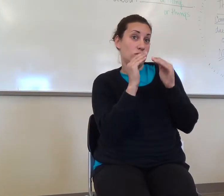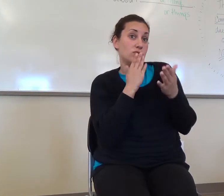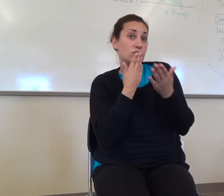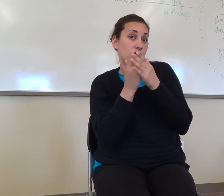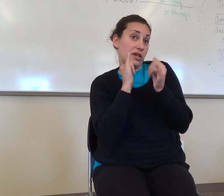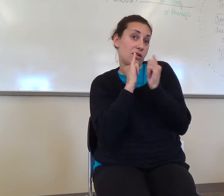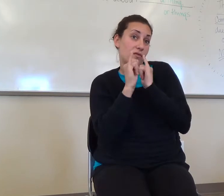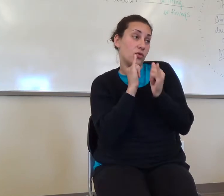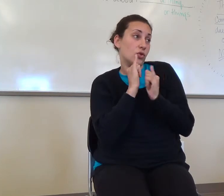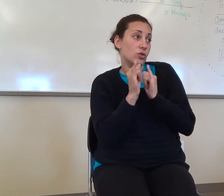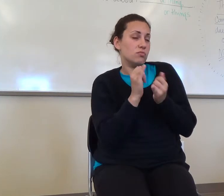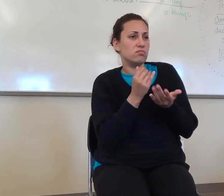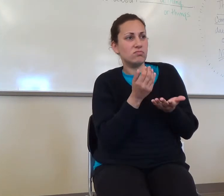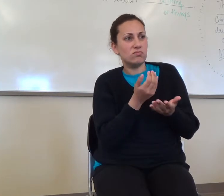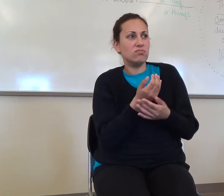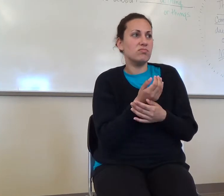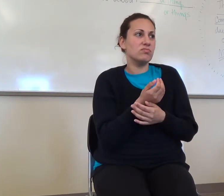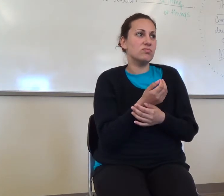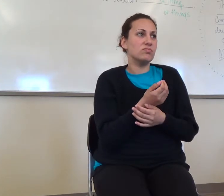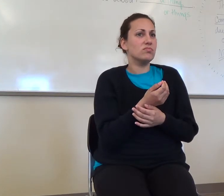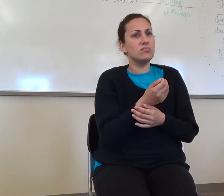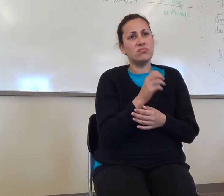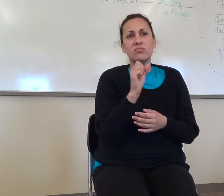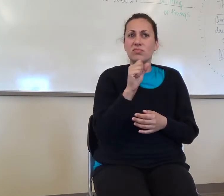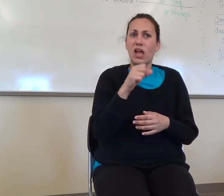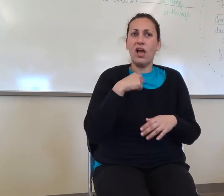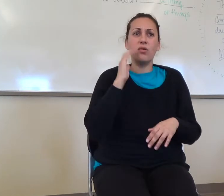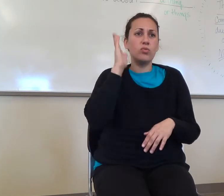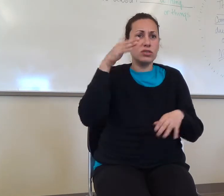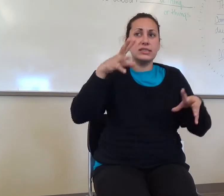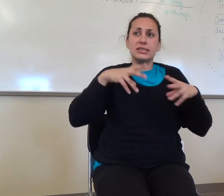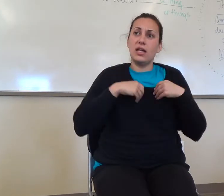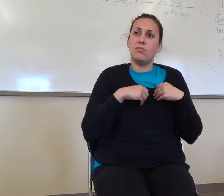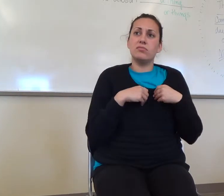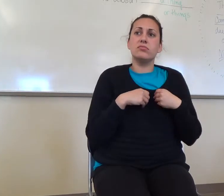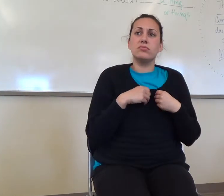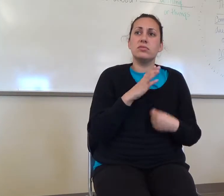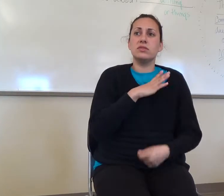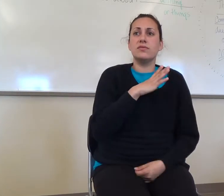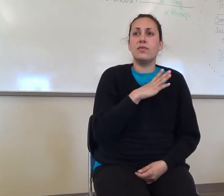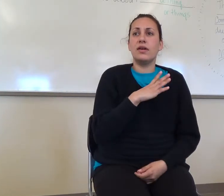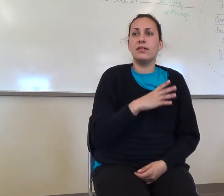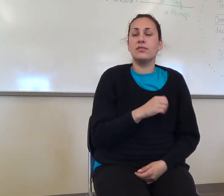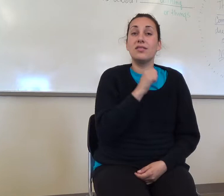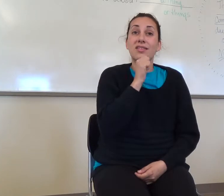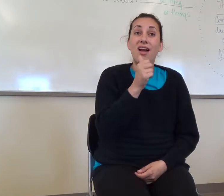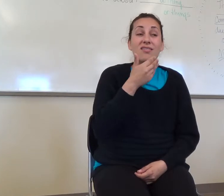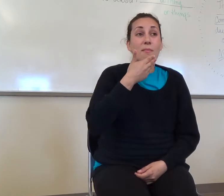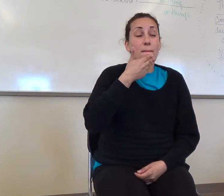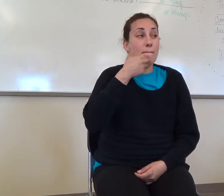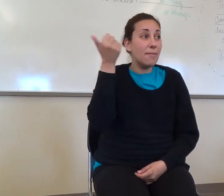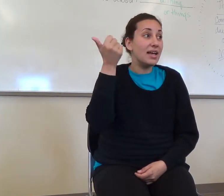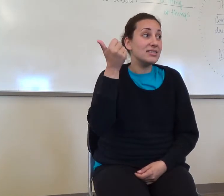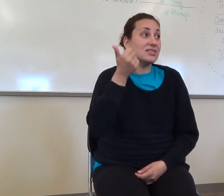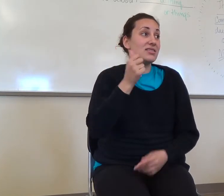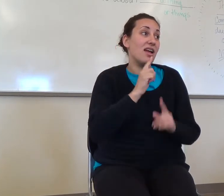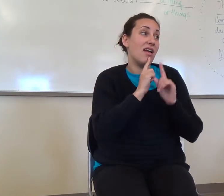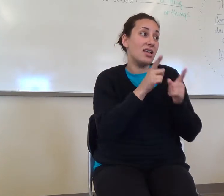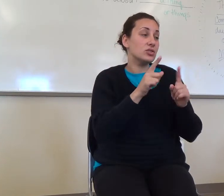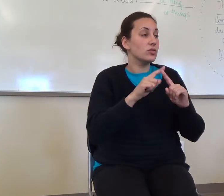It's not the best answer, but actually I would accept that. Okay? What did people put for this? What is this is